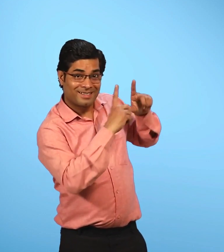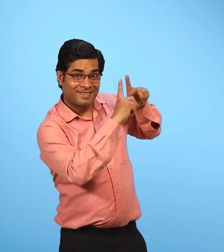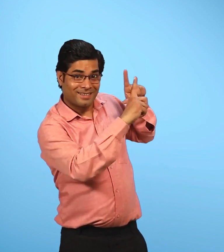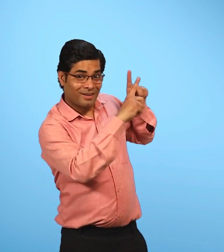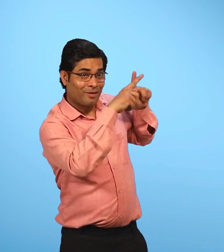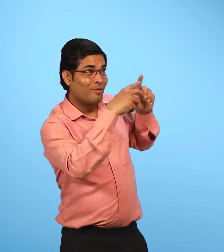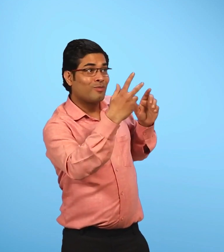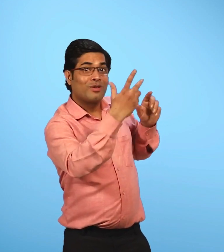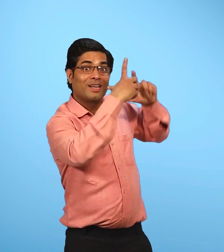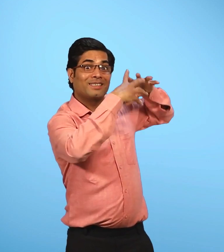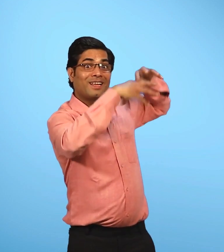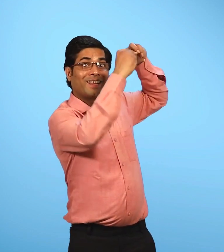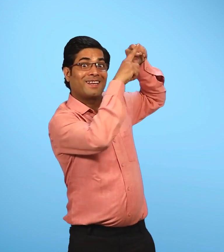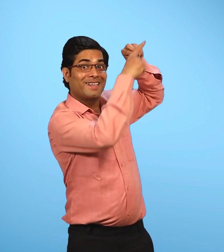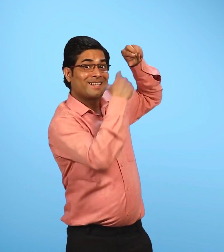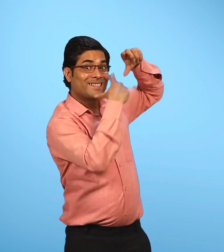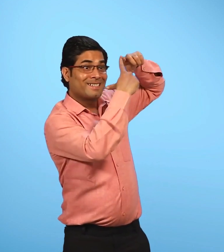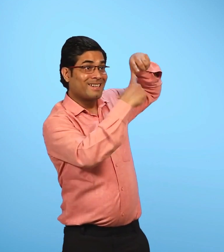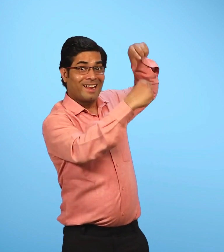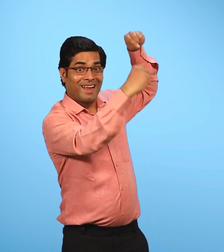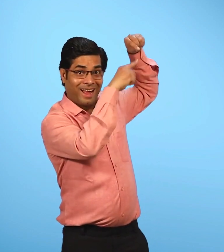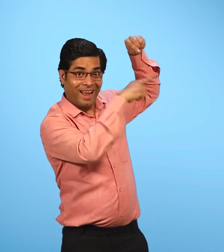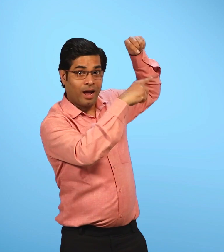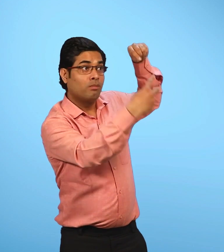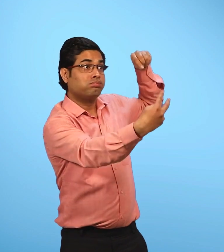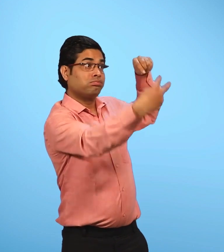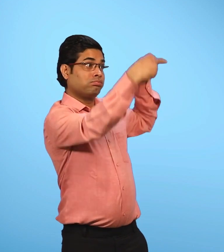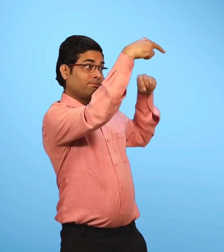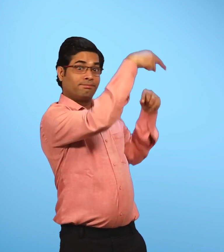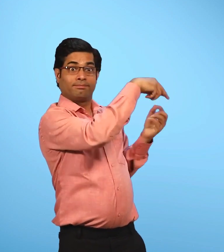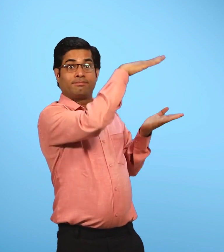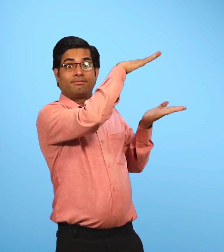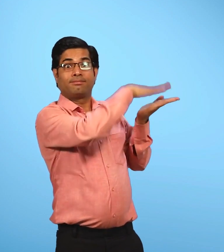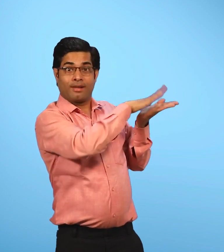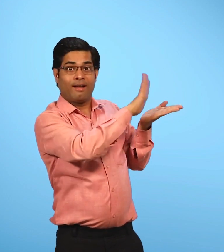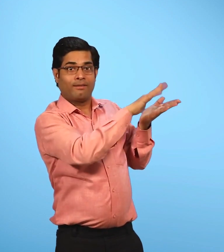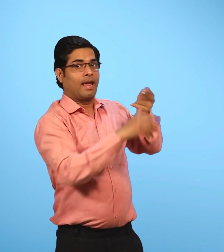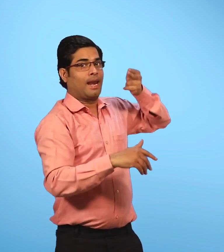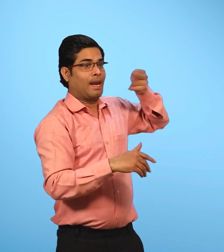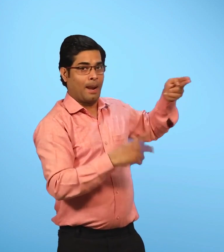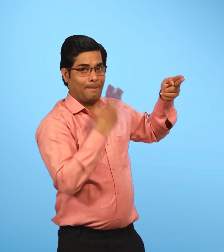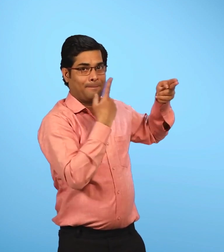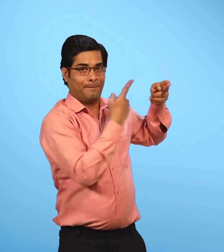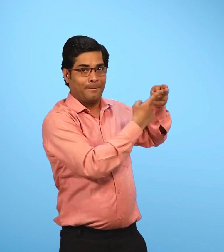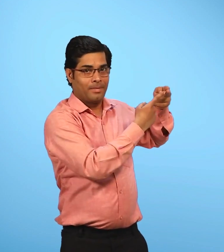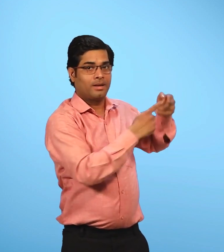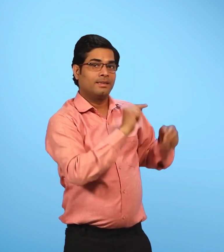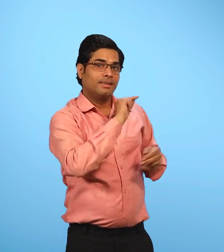letter, but I forgot to post it. Provide your answer in the space.